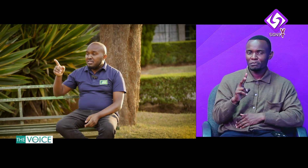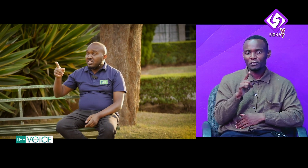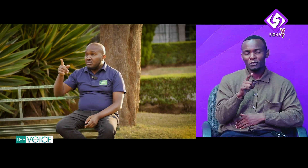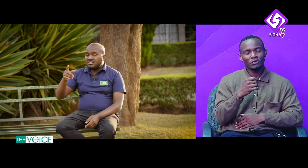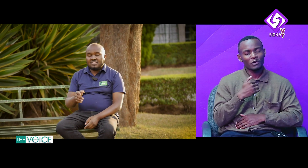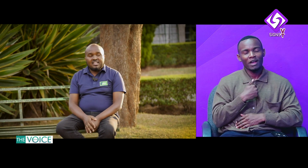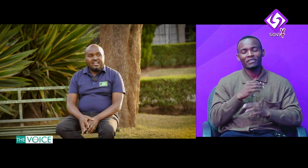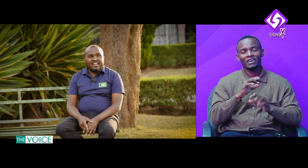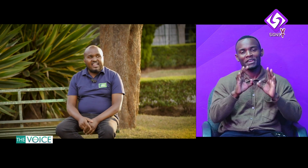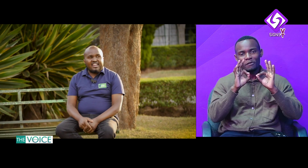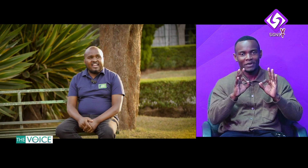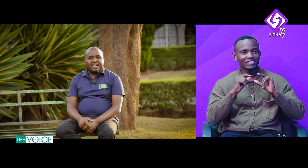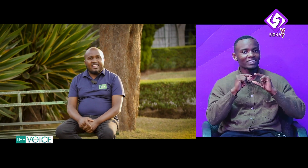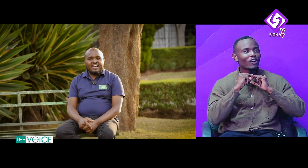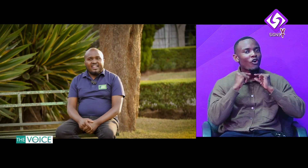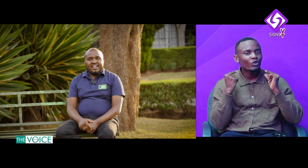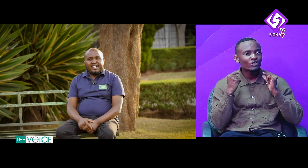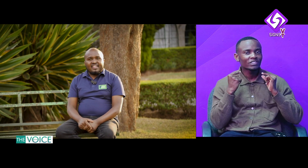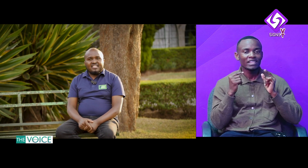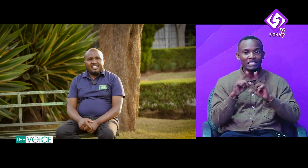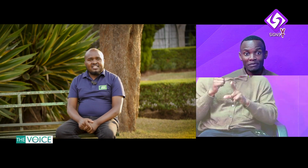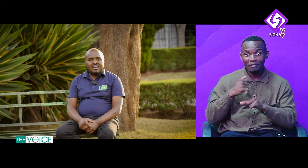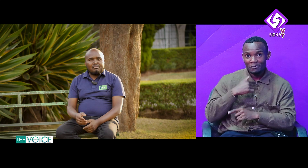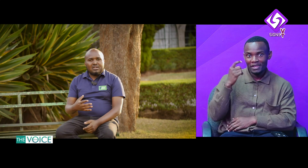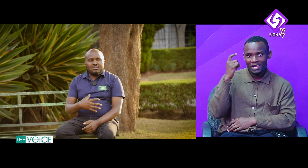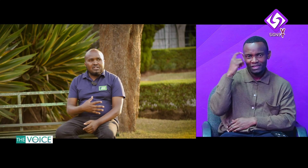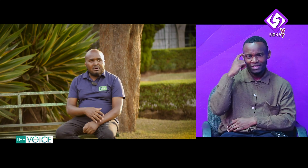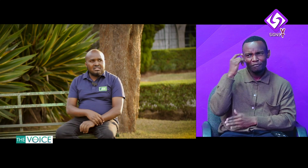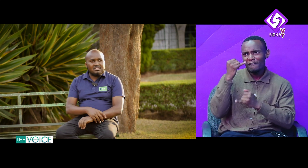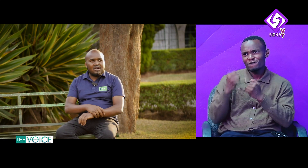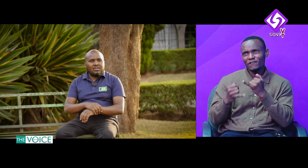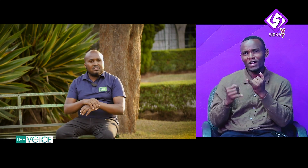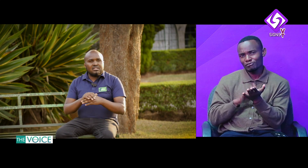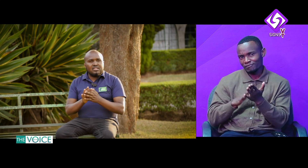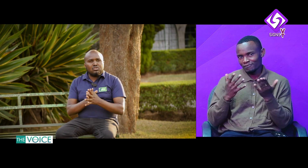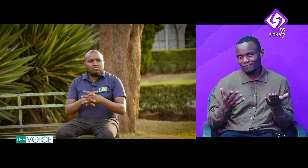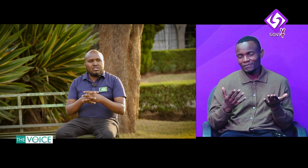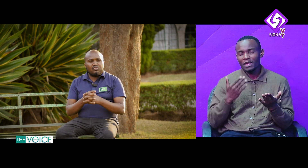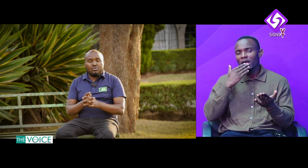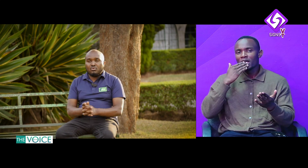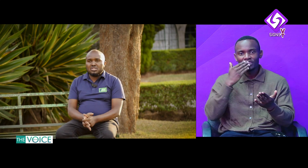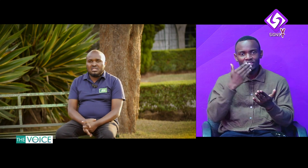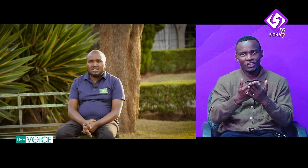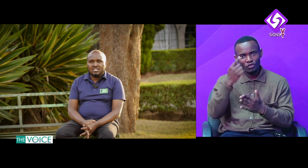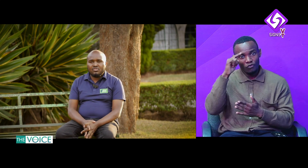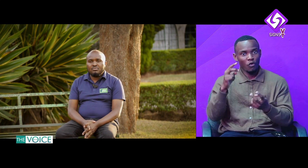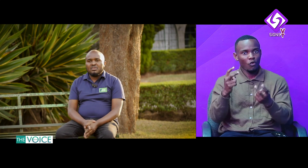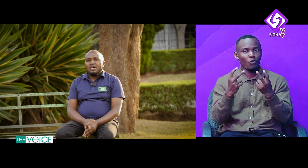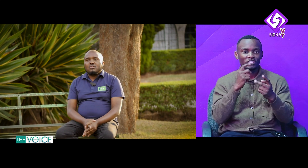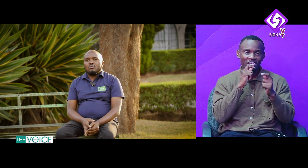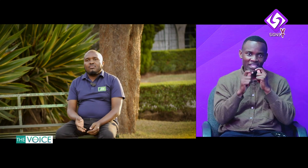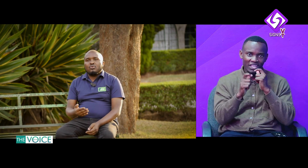very amazing host. And I think as my closing remarks, I would like to say thank you so much for watching this